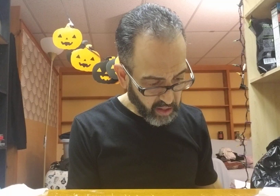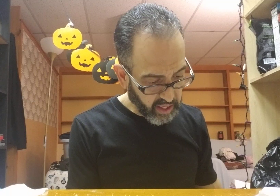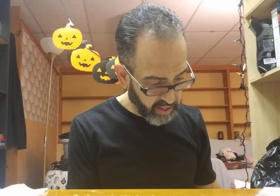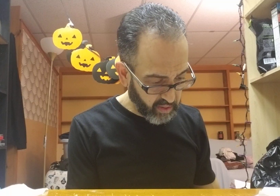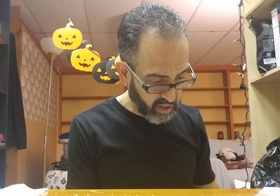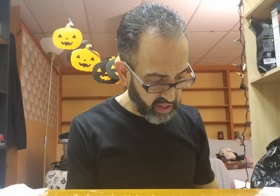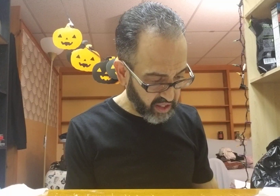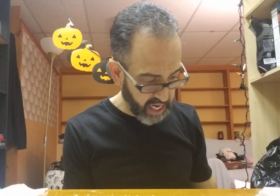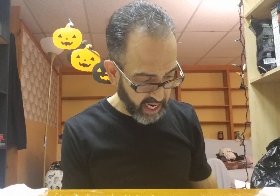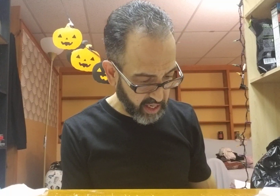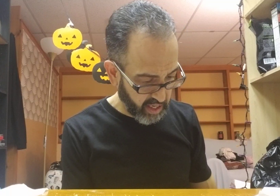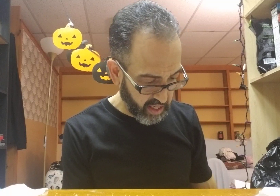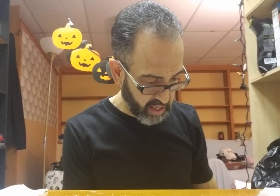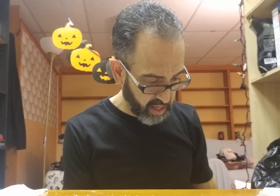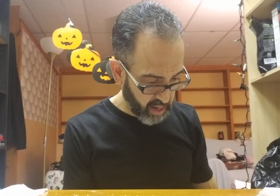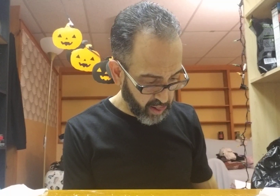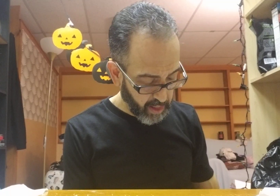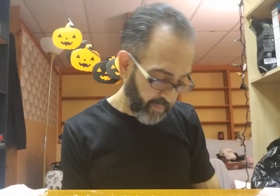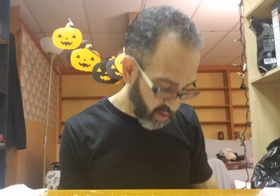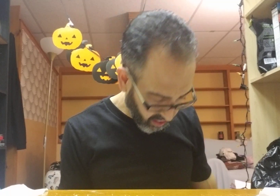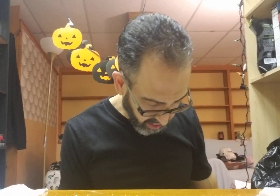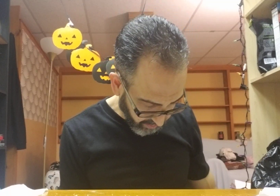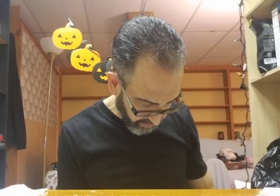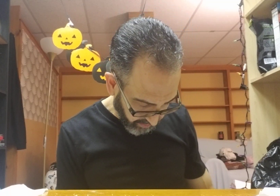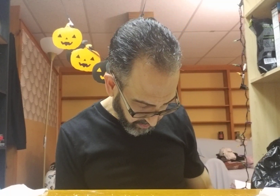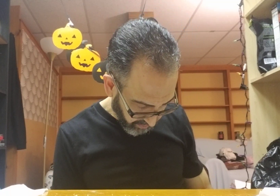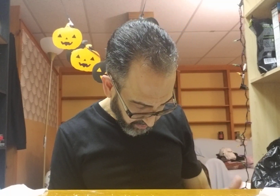Okay, so there's none. Okay.